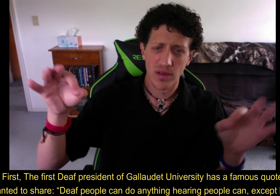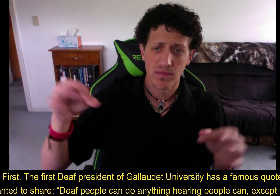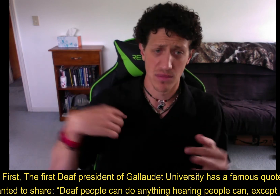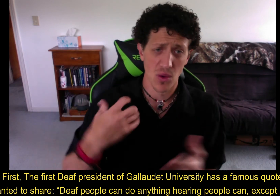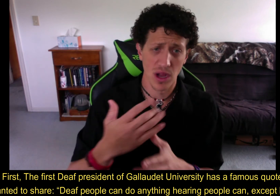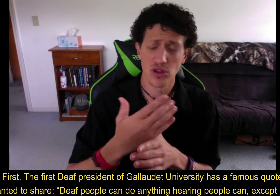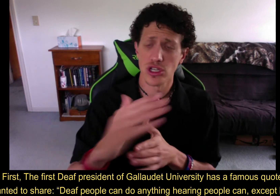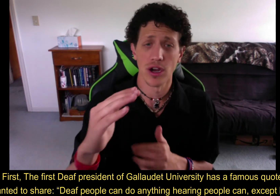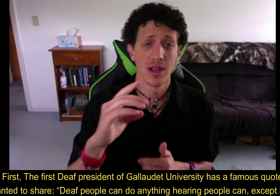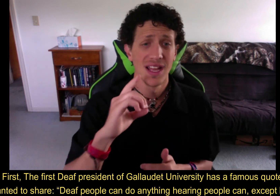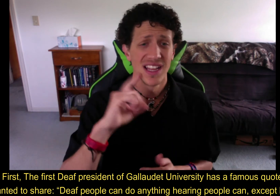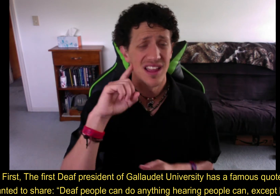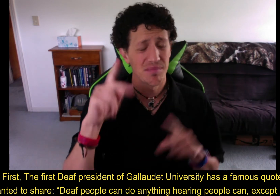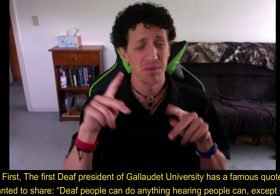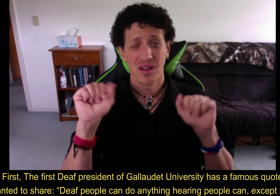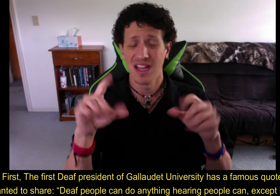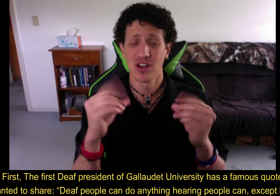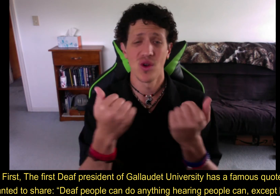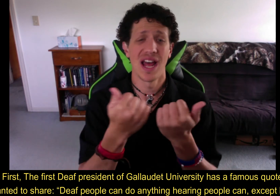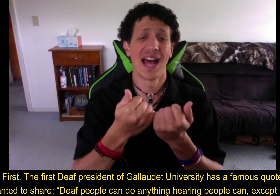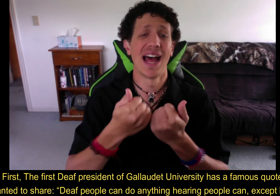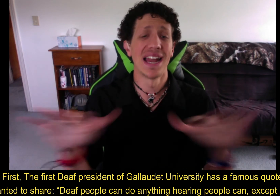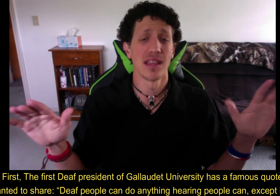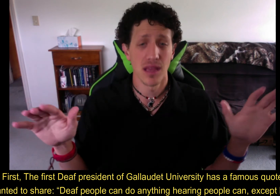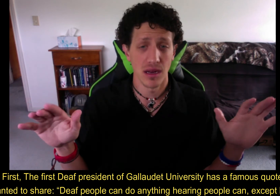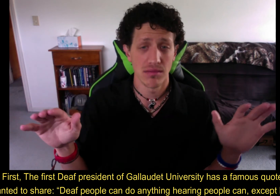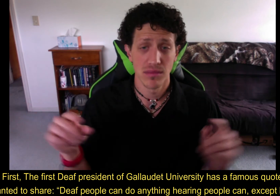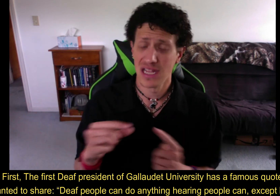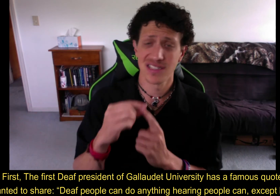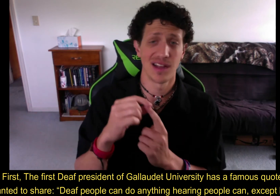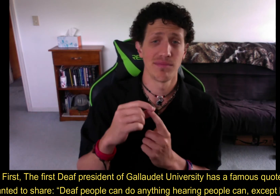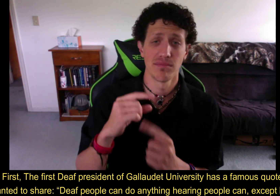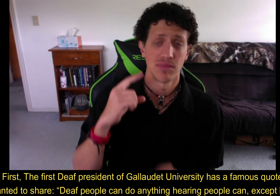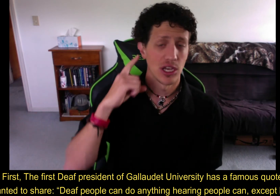I want to share, that people can do anything except hear.